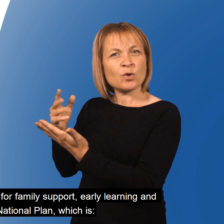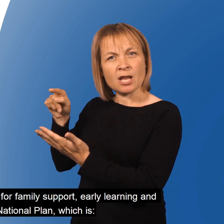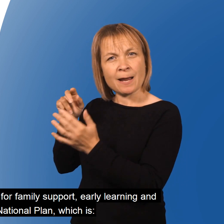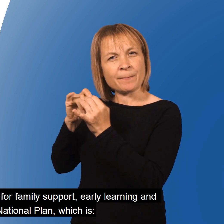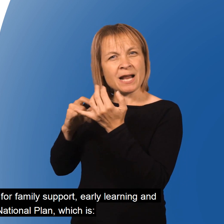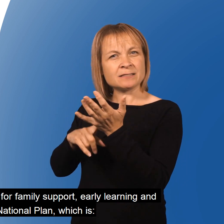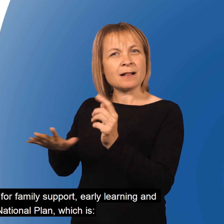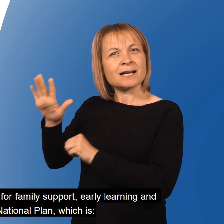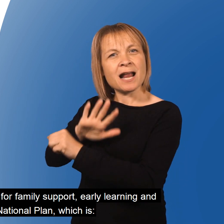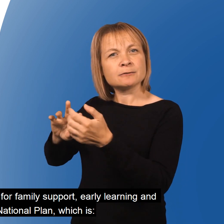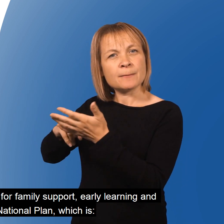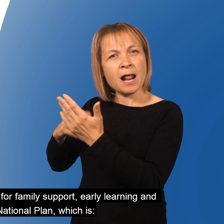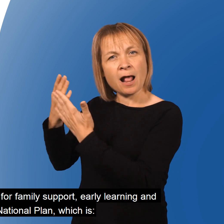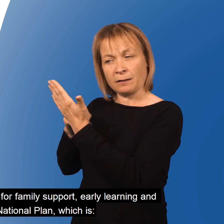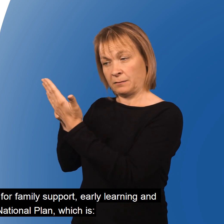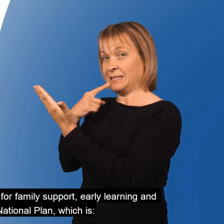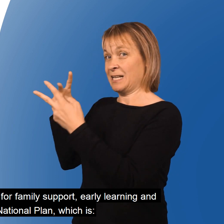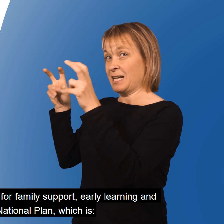Plan, which is